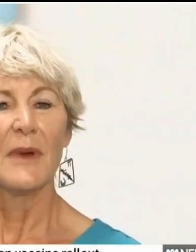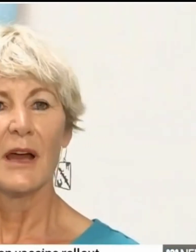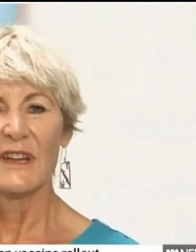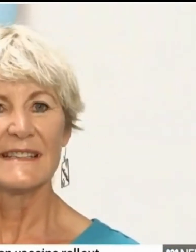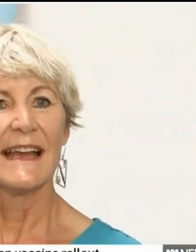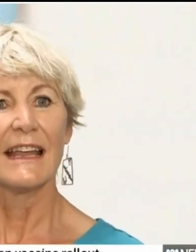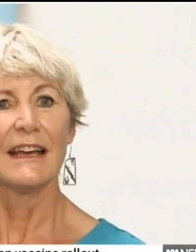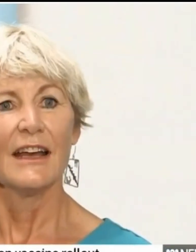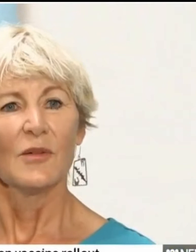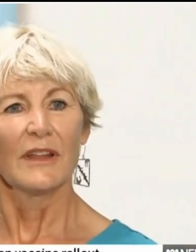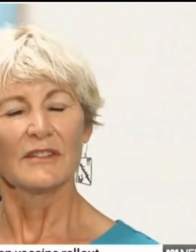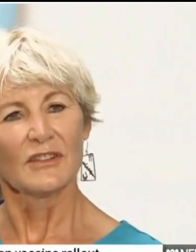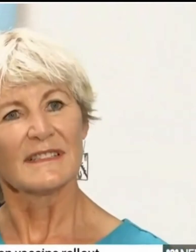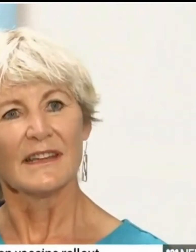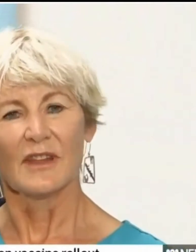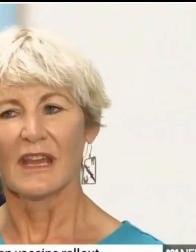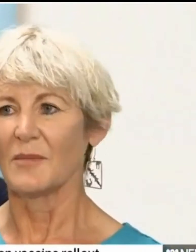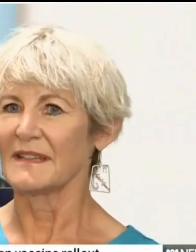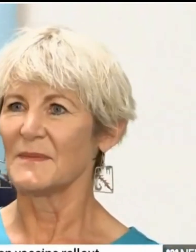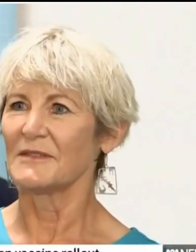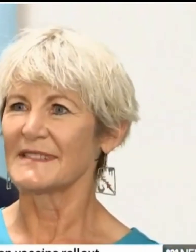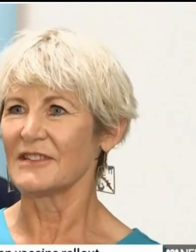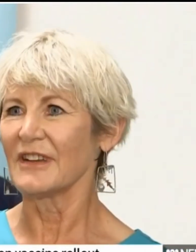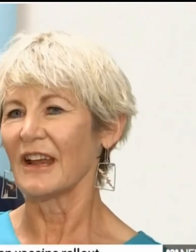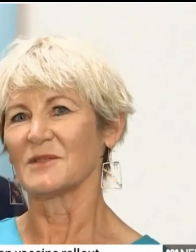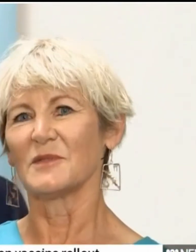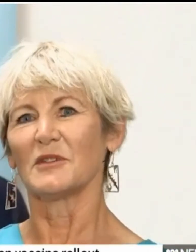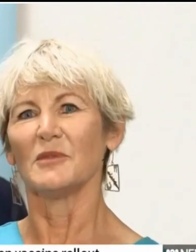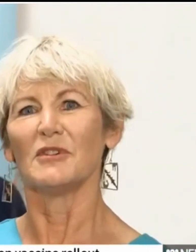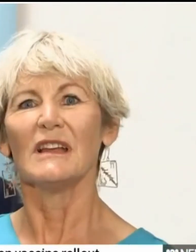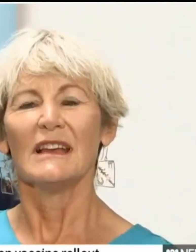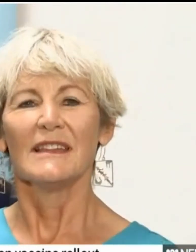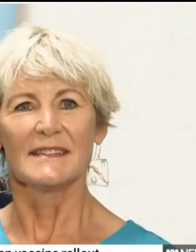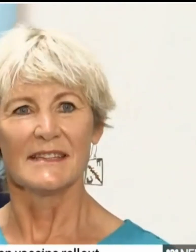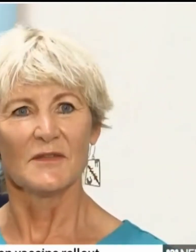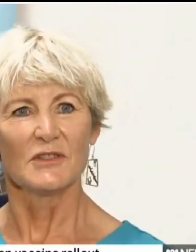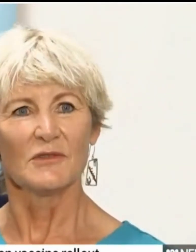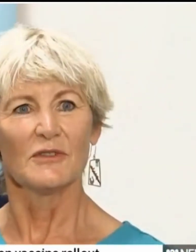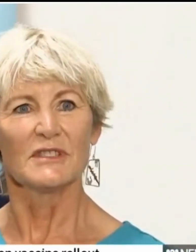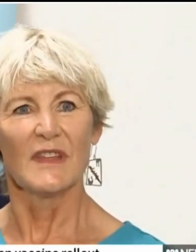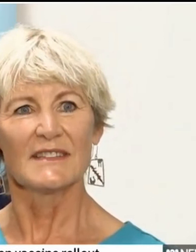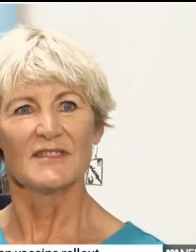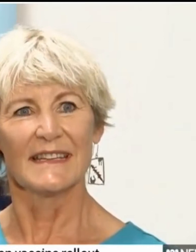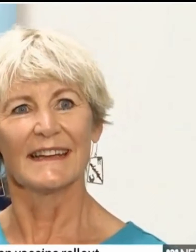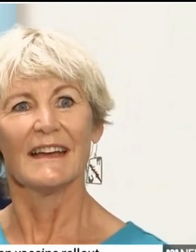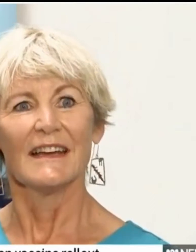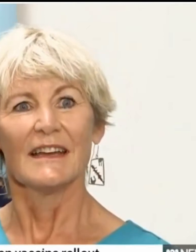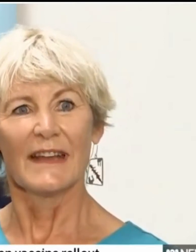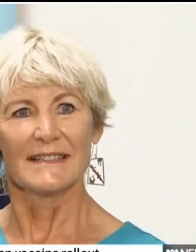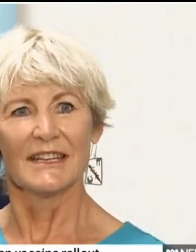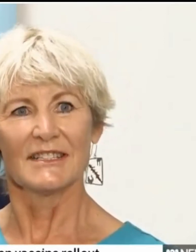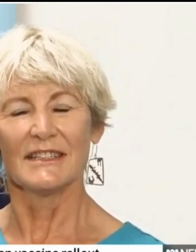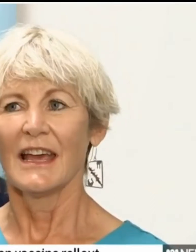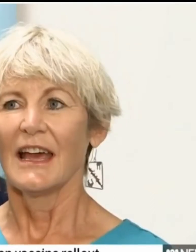Melbourne receiving this vaccination, and the Health Minister Greg Hunt is due to speak any moment. Let's have a listen into what's being said